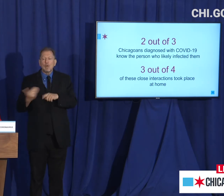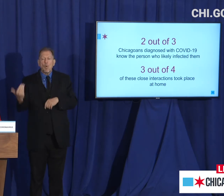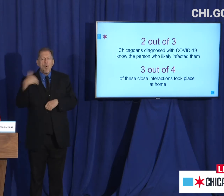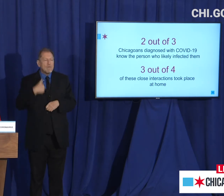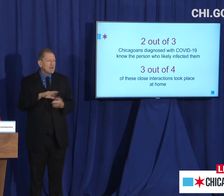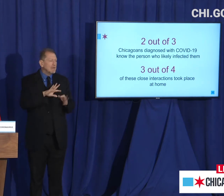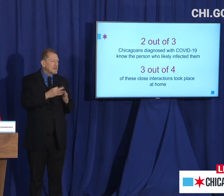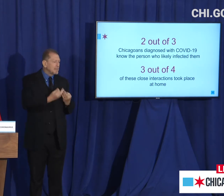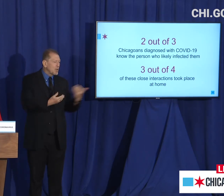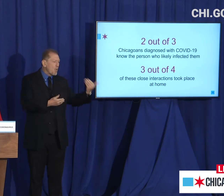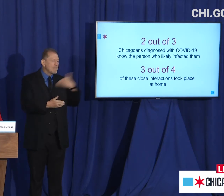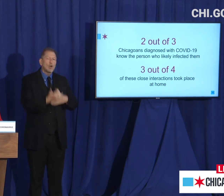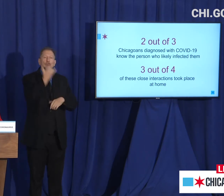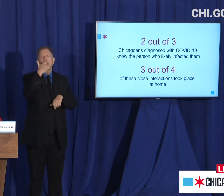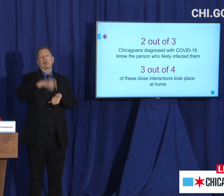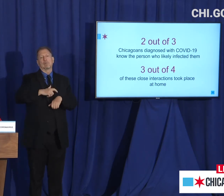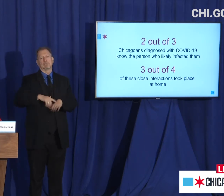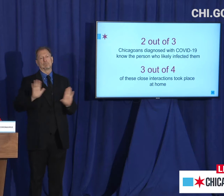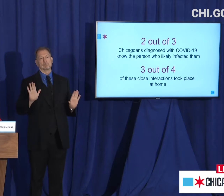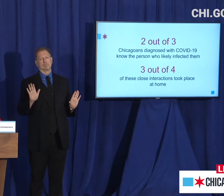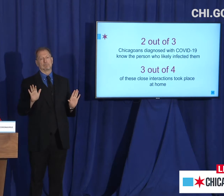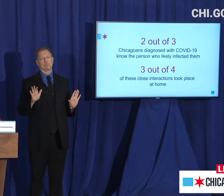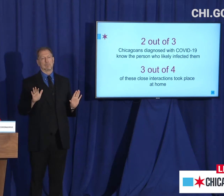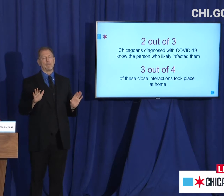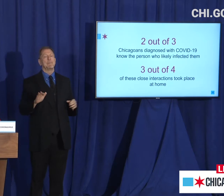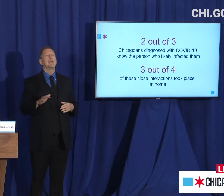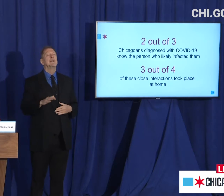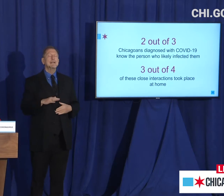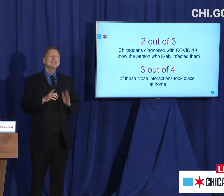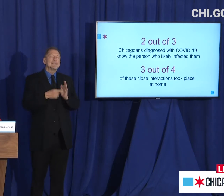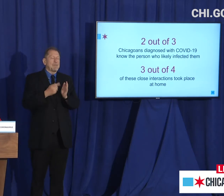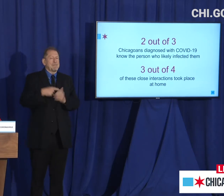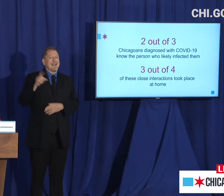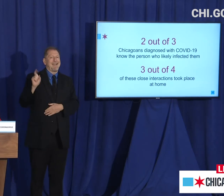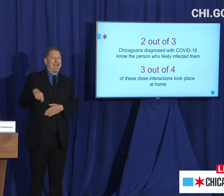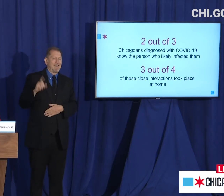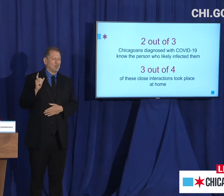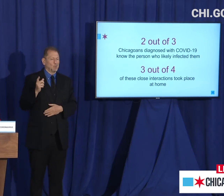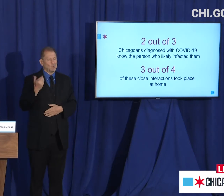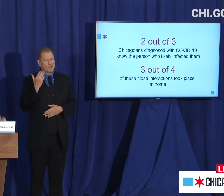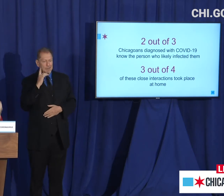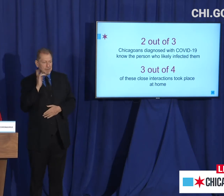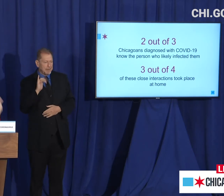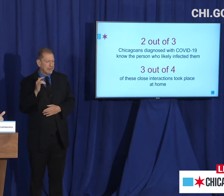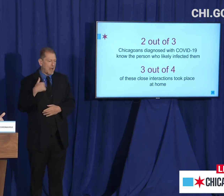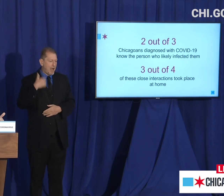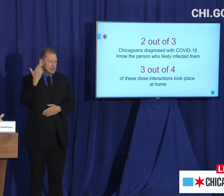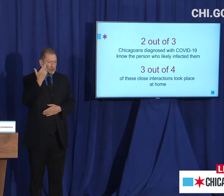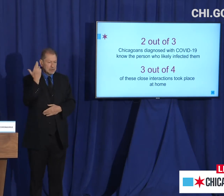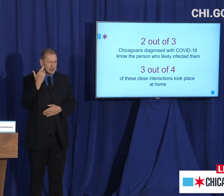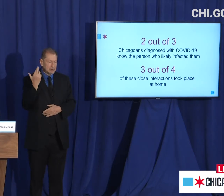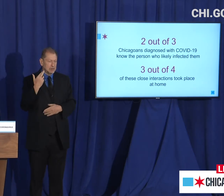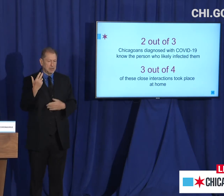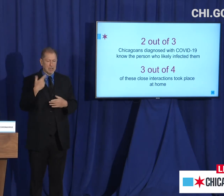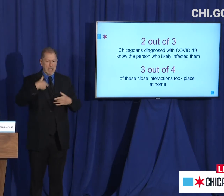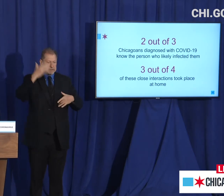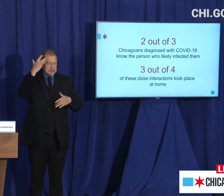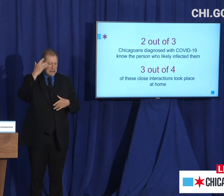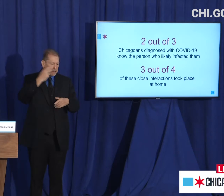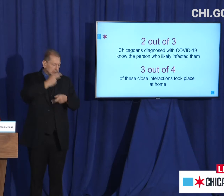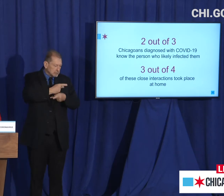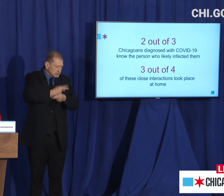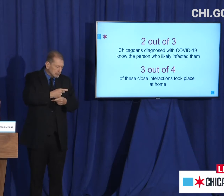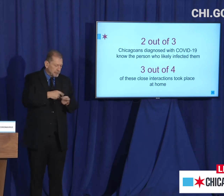We know that there are essential reasons why people may need to come to your home, for home health care, for